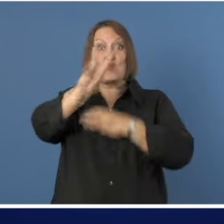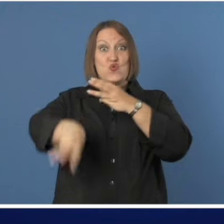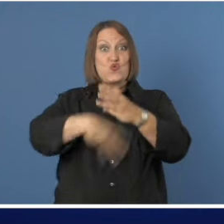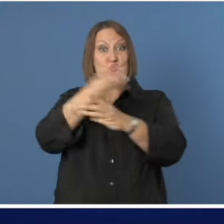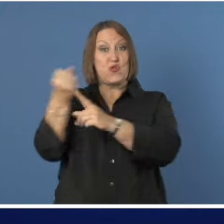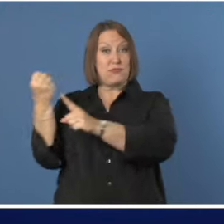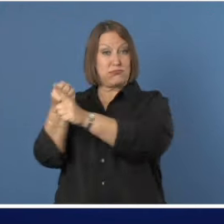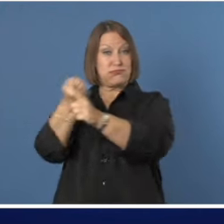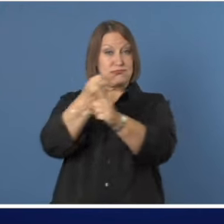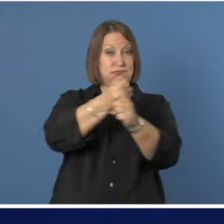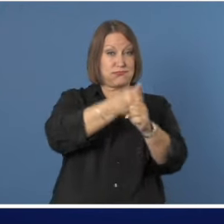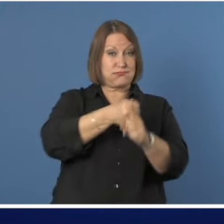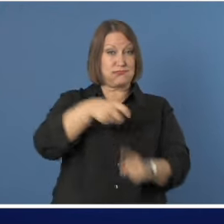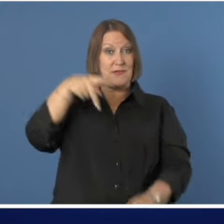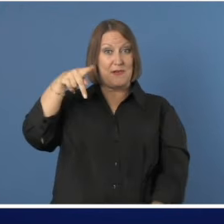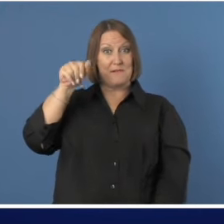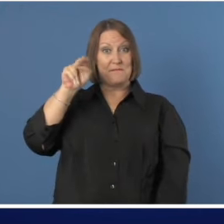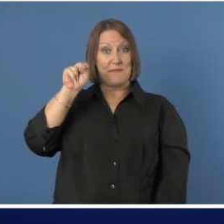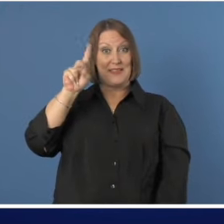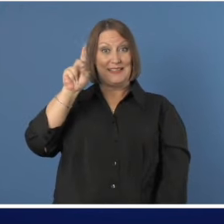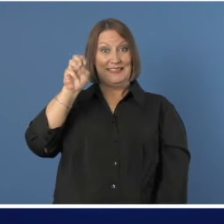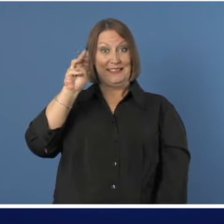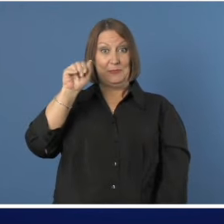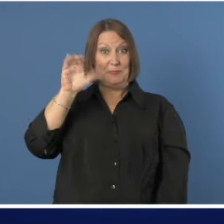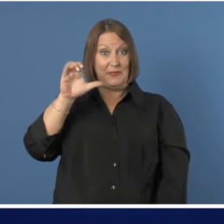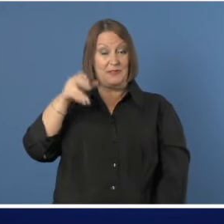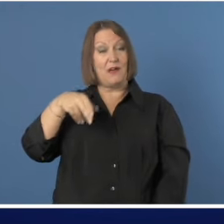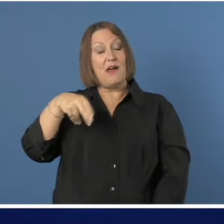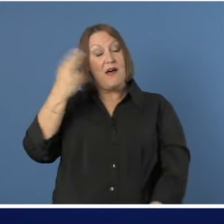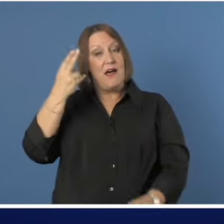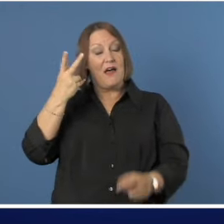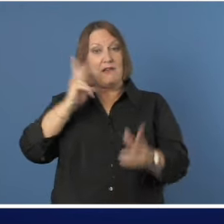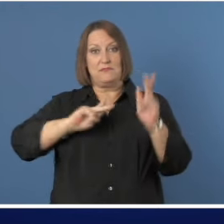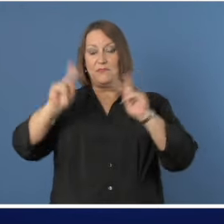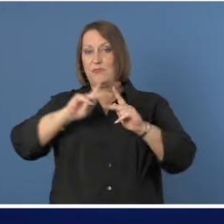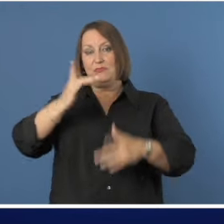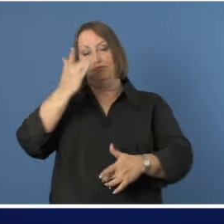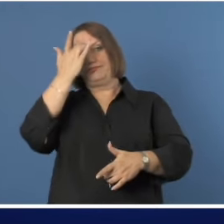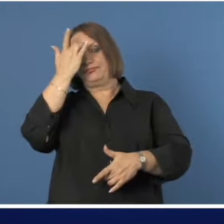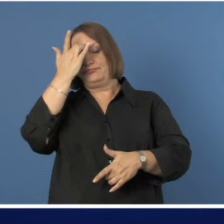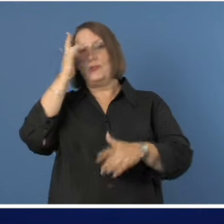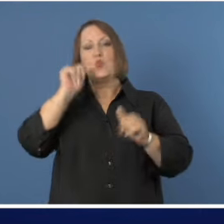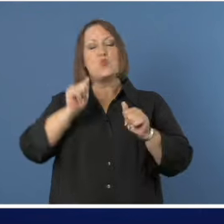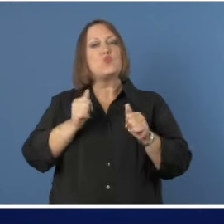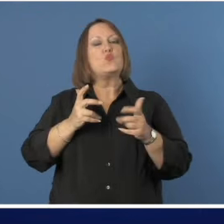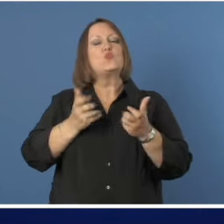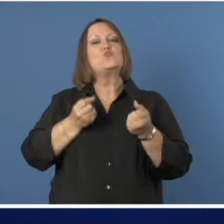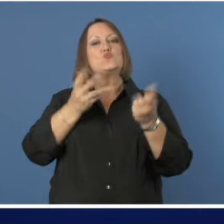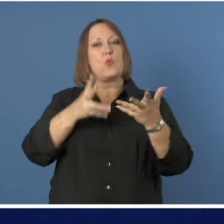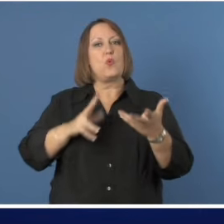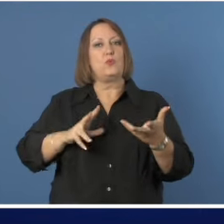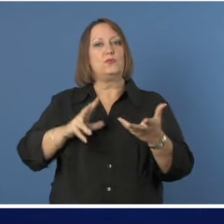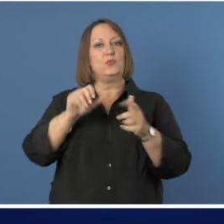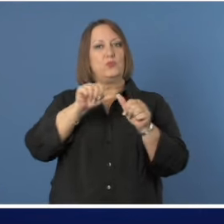severe influenza pandemic could lead to high levels of illness,